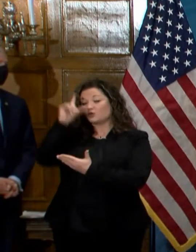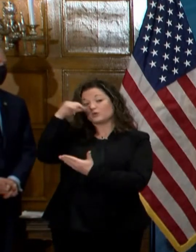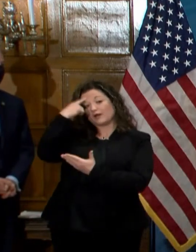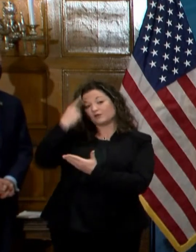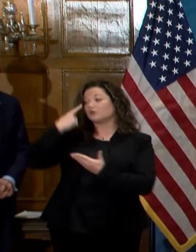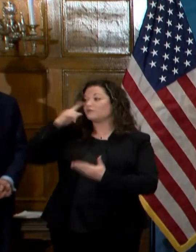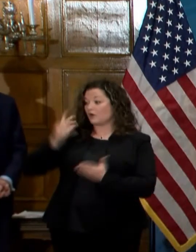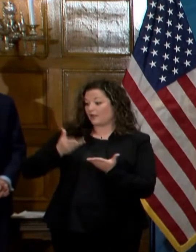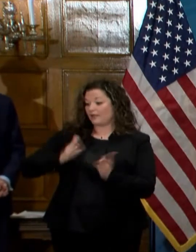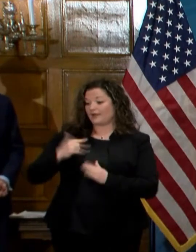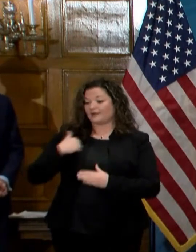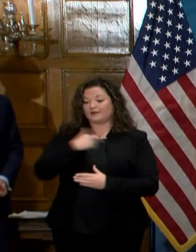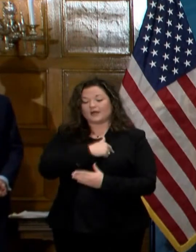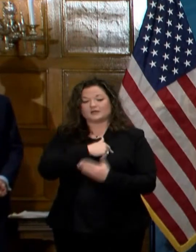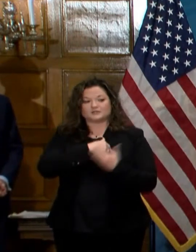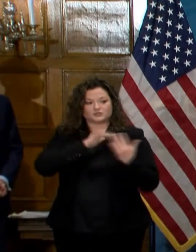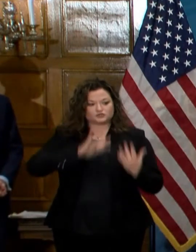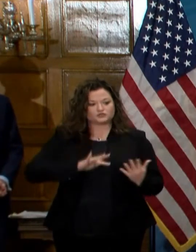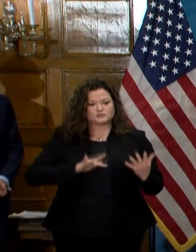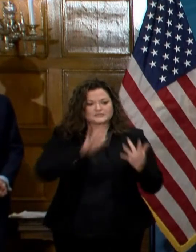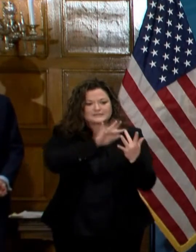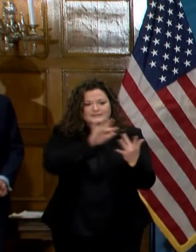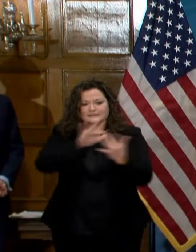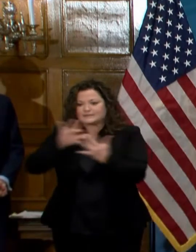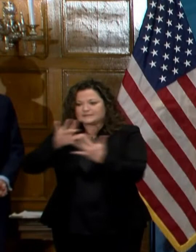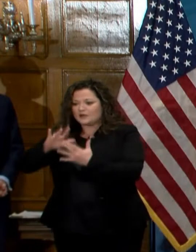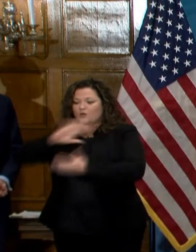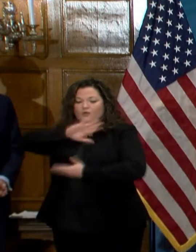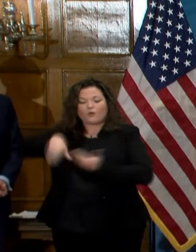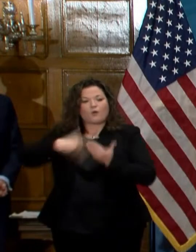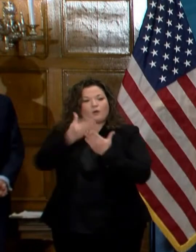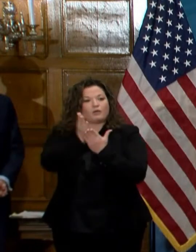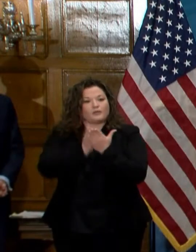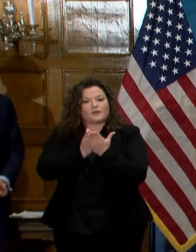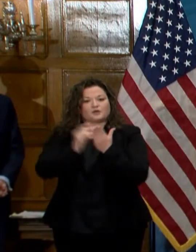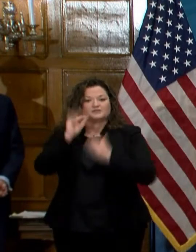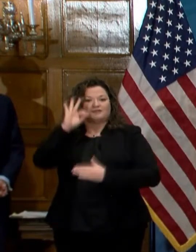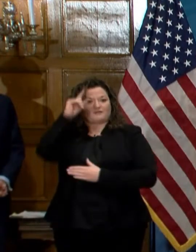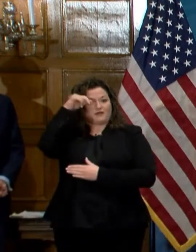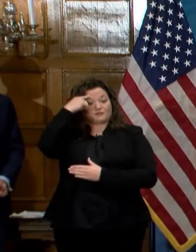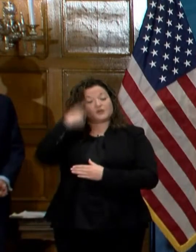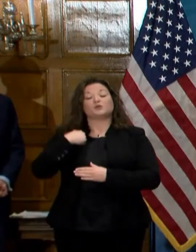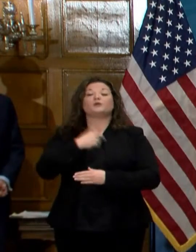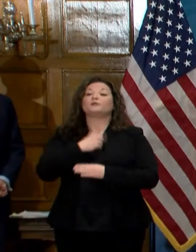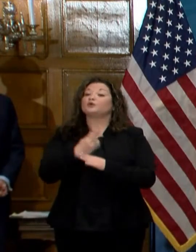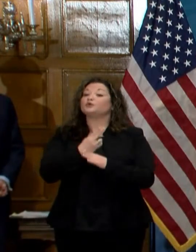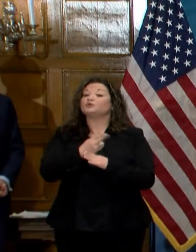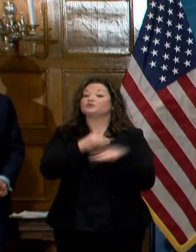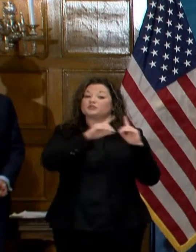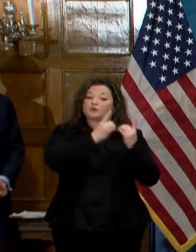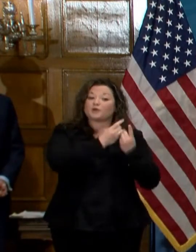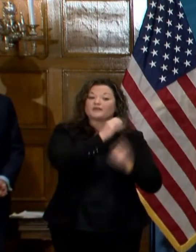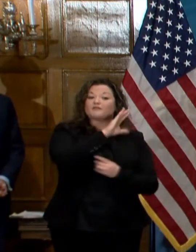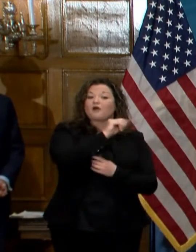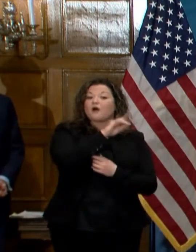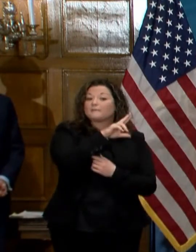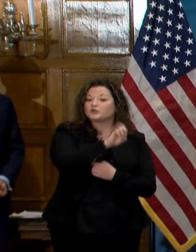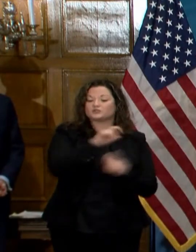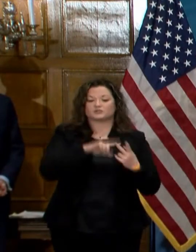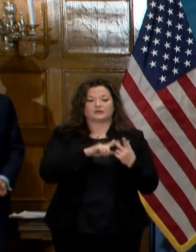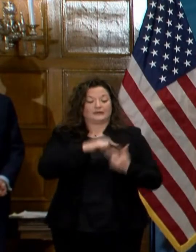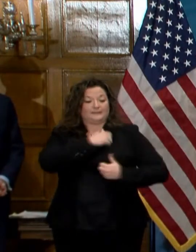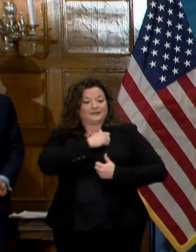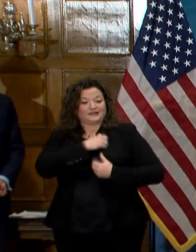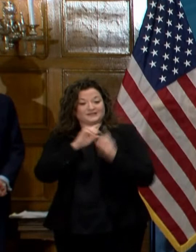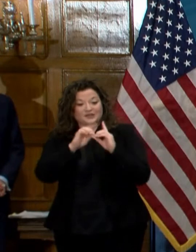us to reach to all parts of government. And like I said, we're going to be using the Department of Commerce. The military department obviously is